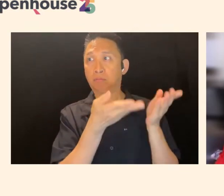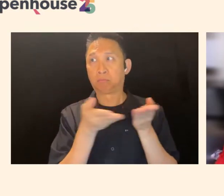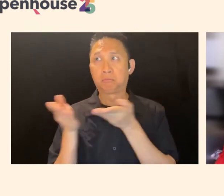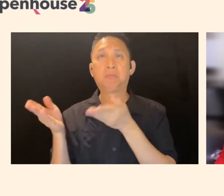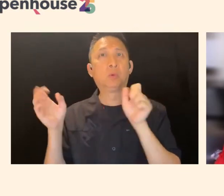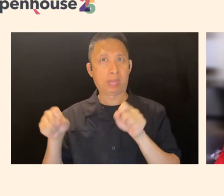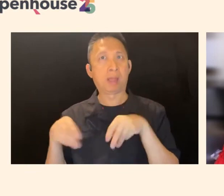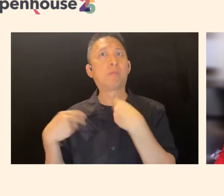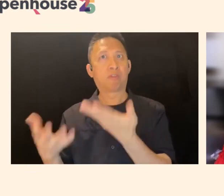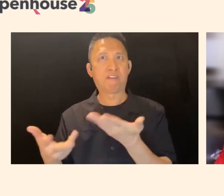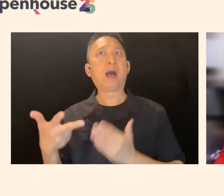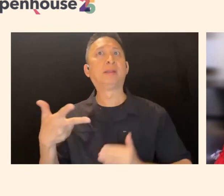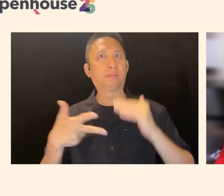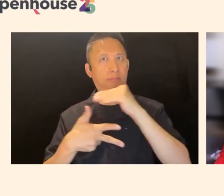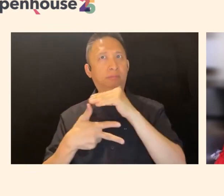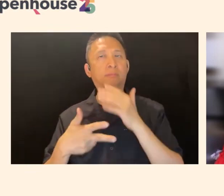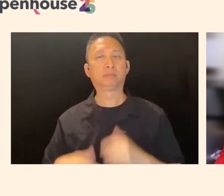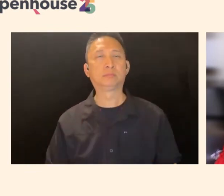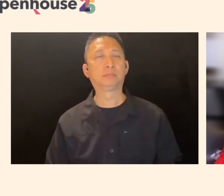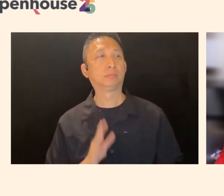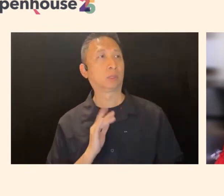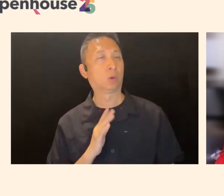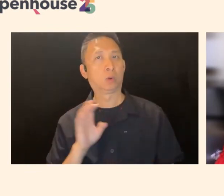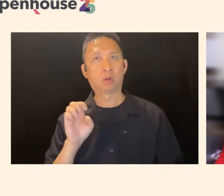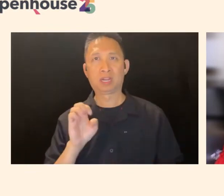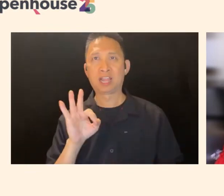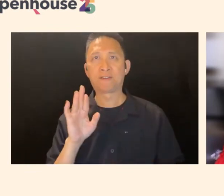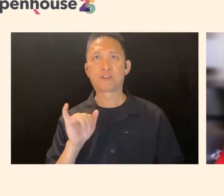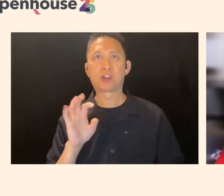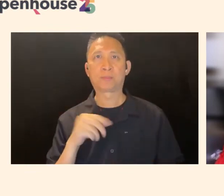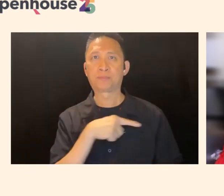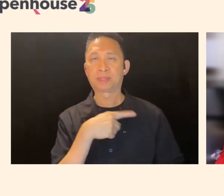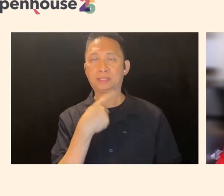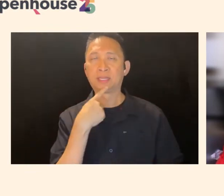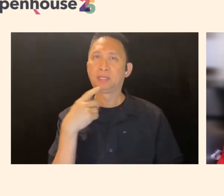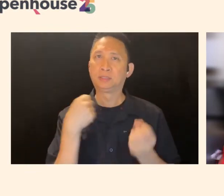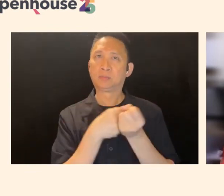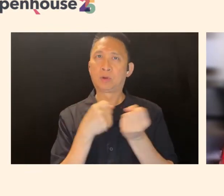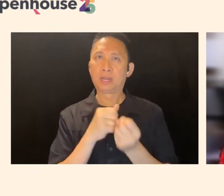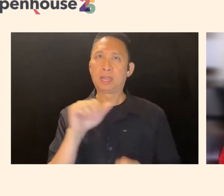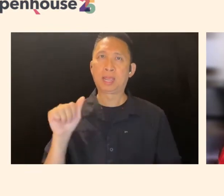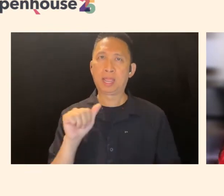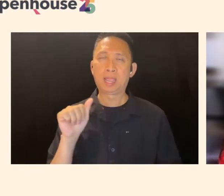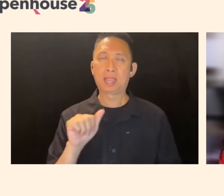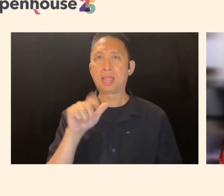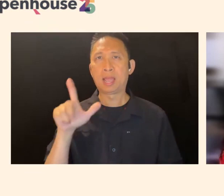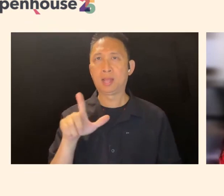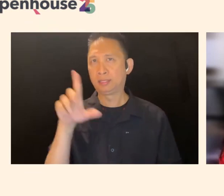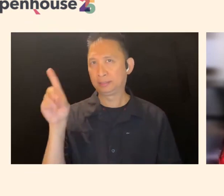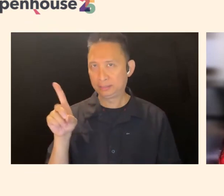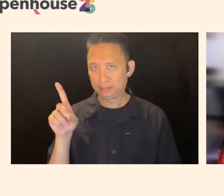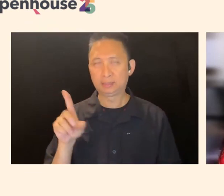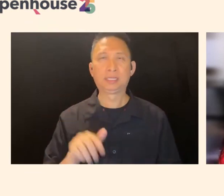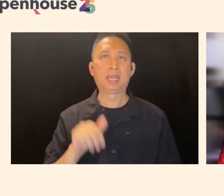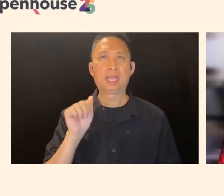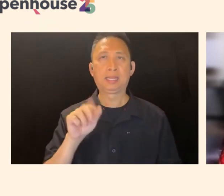Amazing. So supporting most of the ADLs that any person would need, which is all about that,